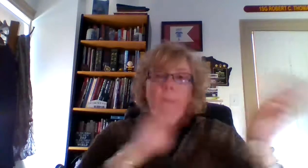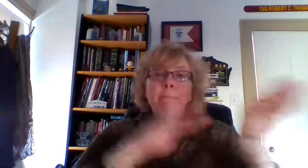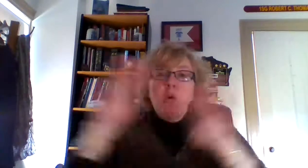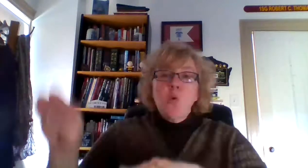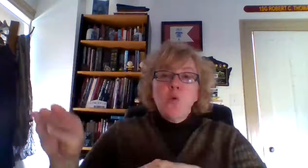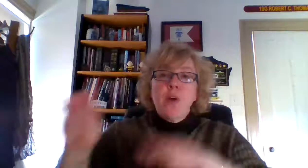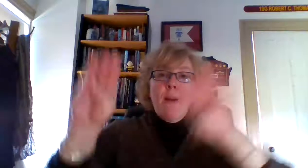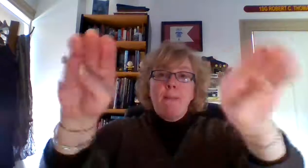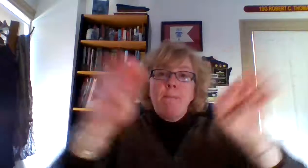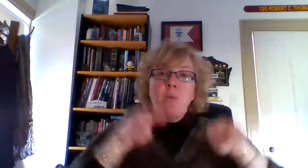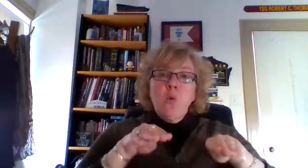Move.